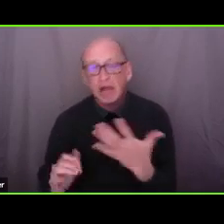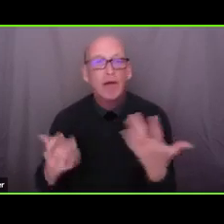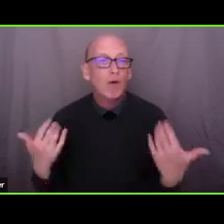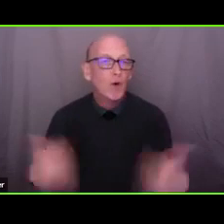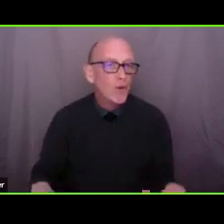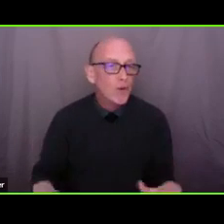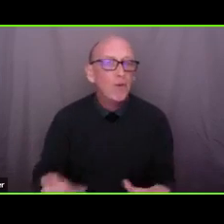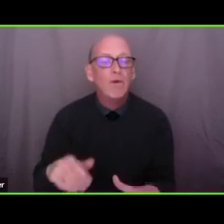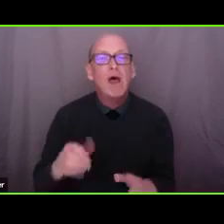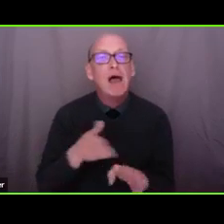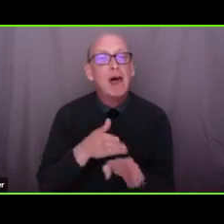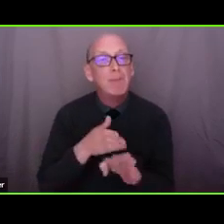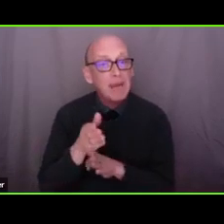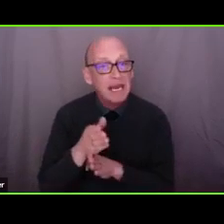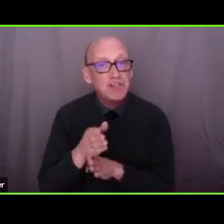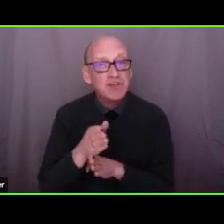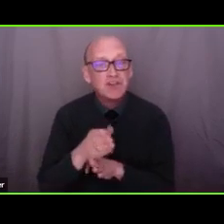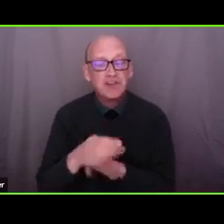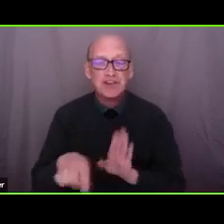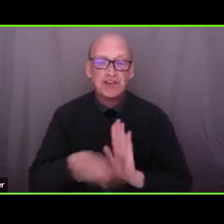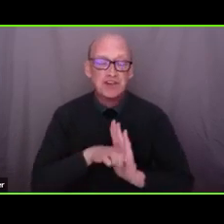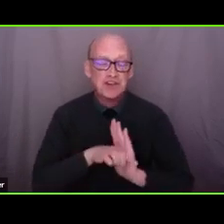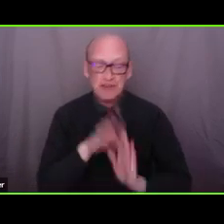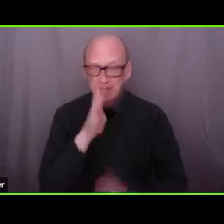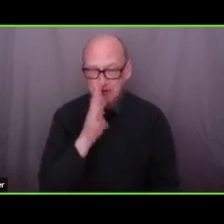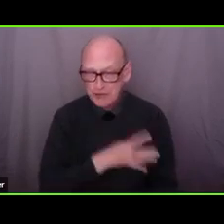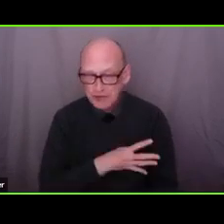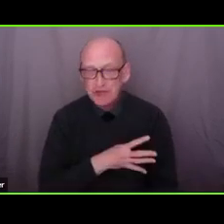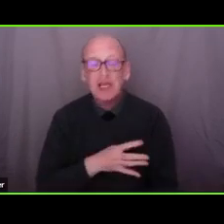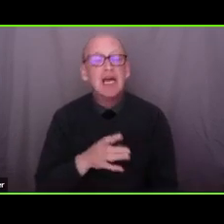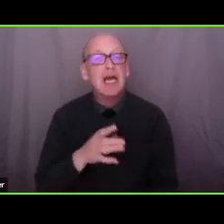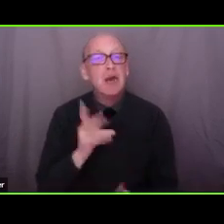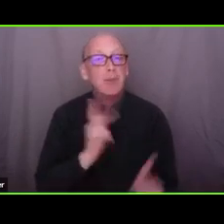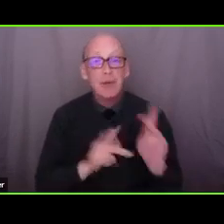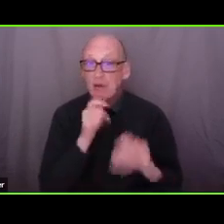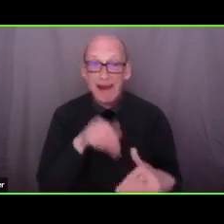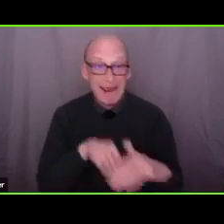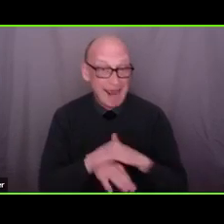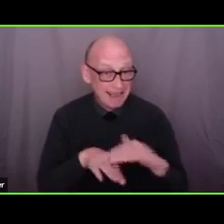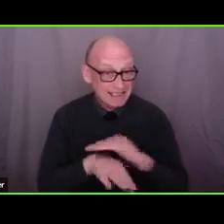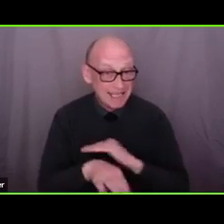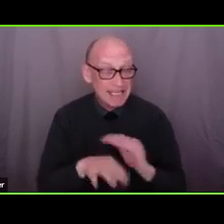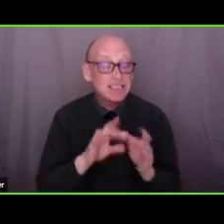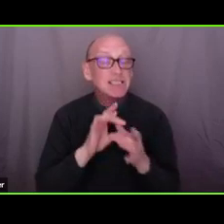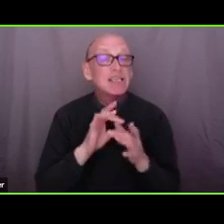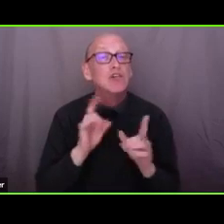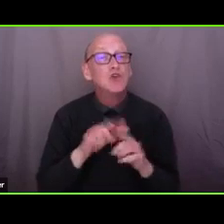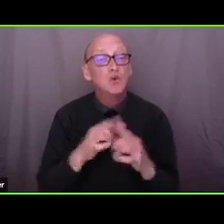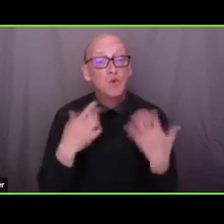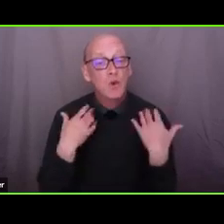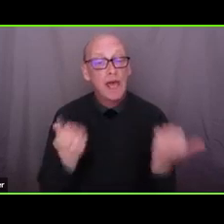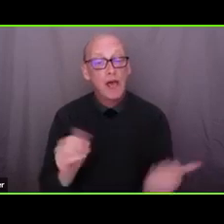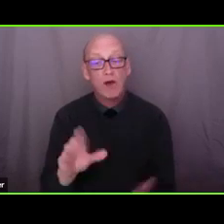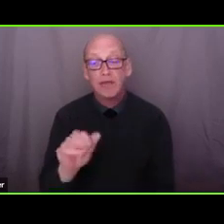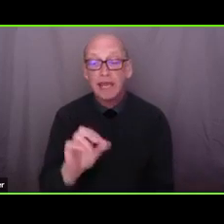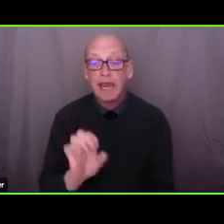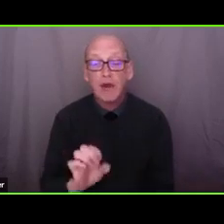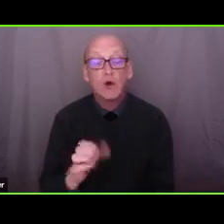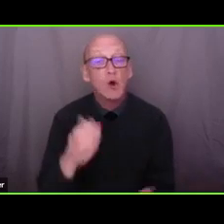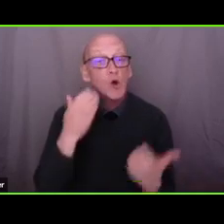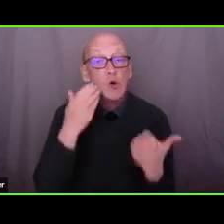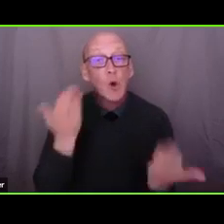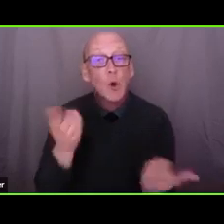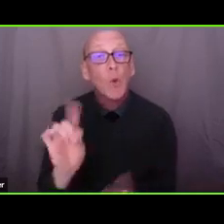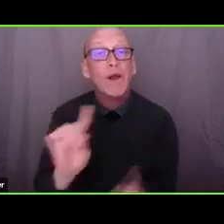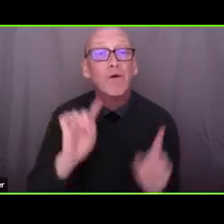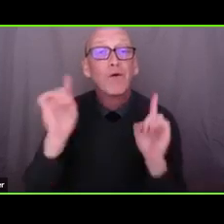major determinant to people not being able to get access to the things they need in healthcare is not knowing where they can go to be